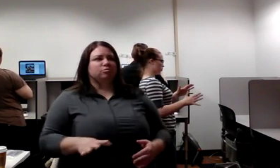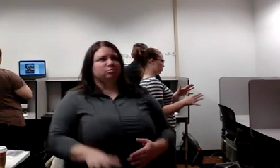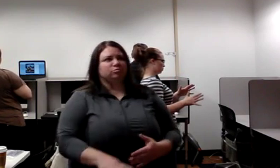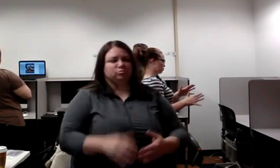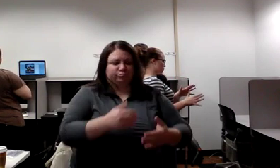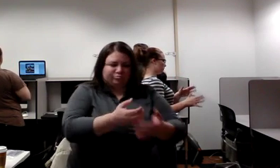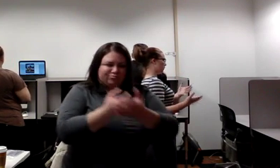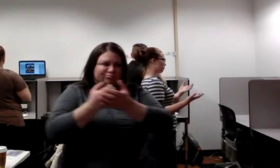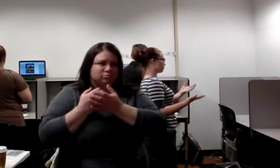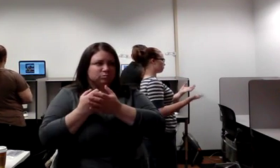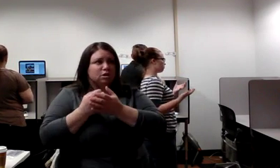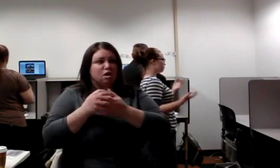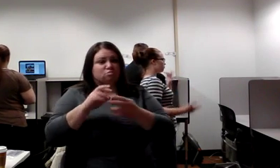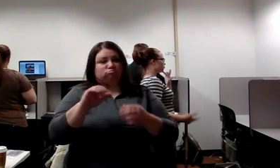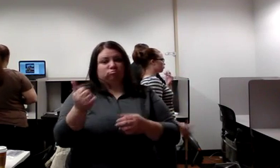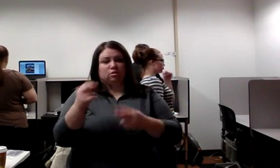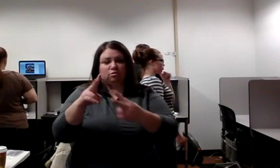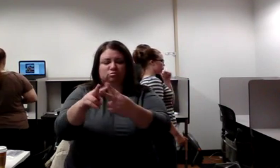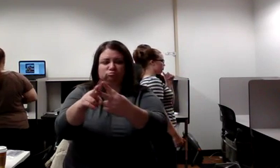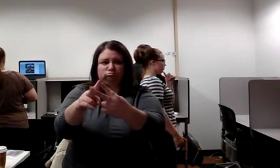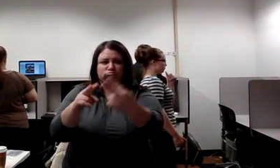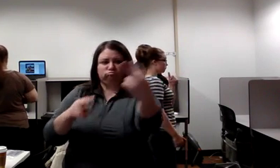want him?" They said, "Of course."